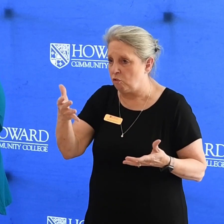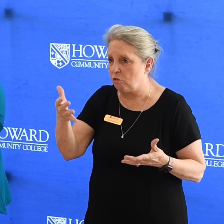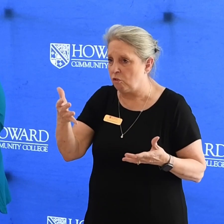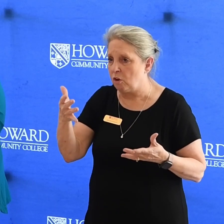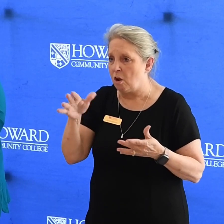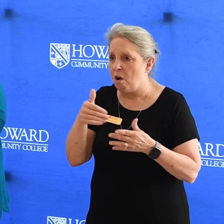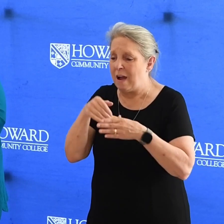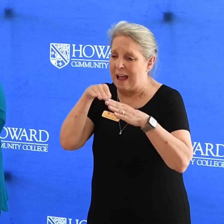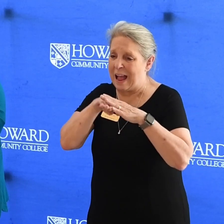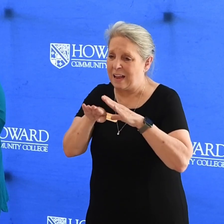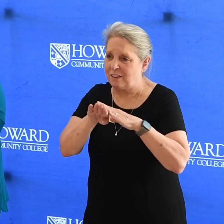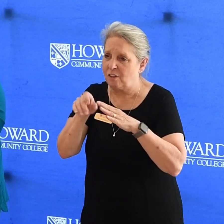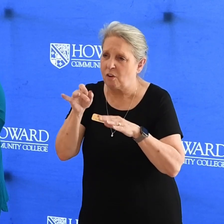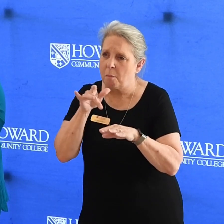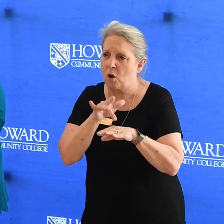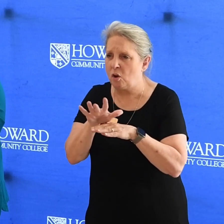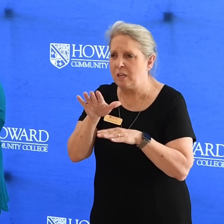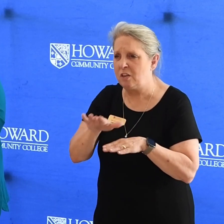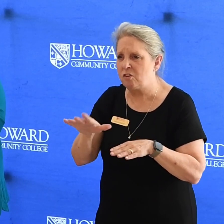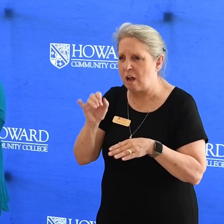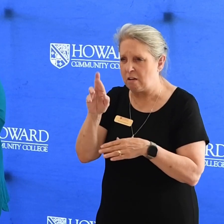access to early child care.